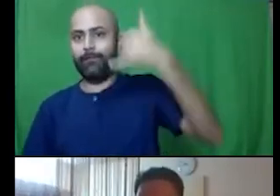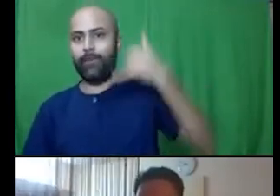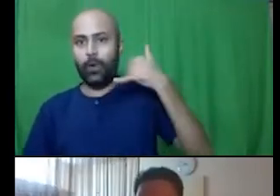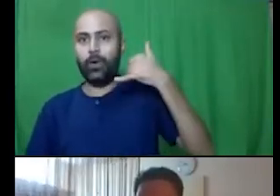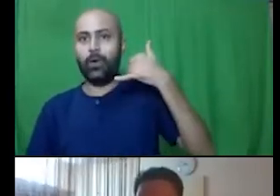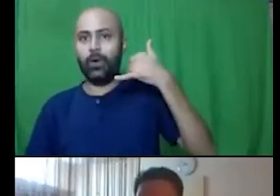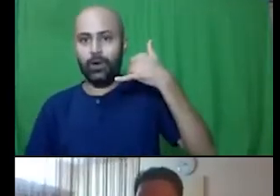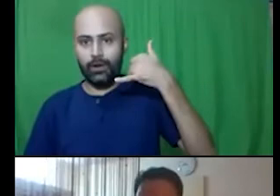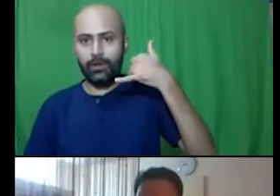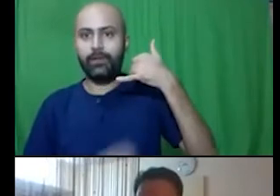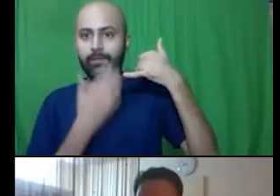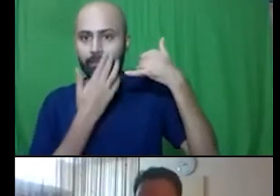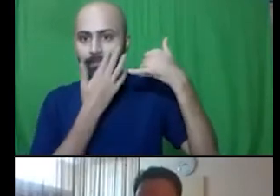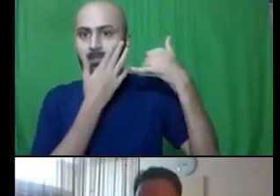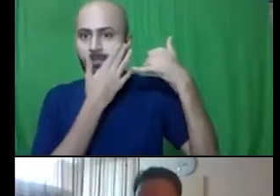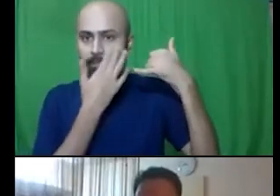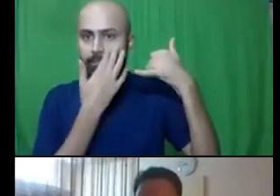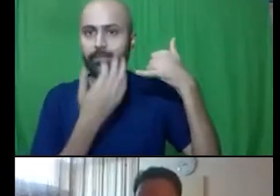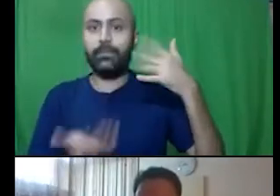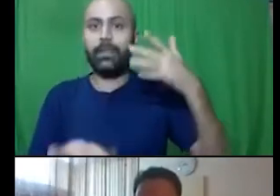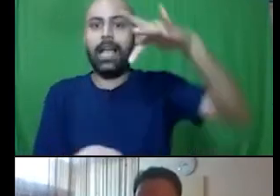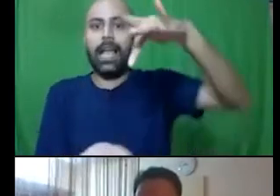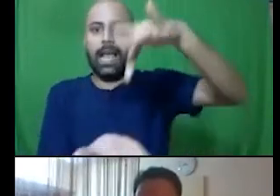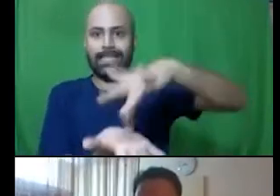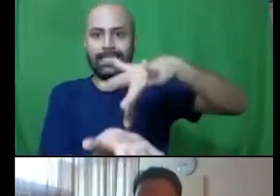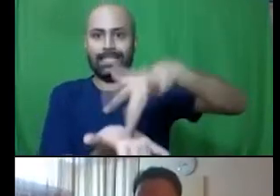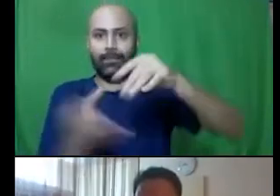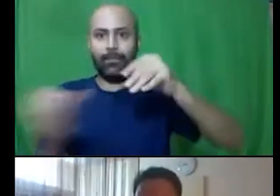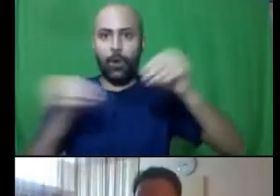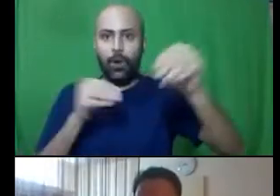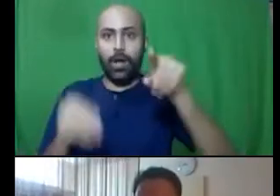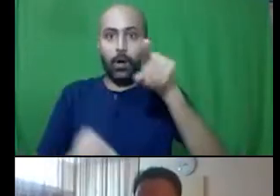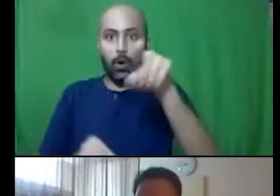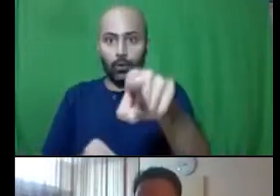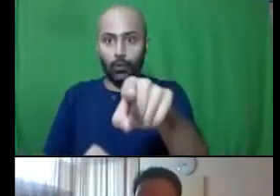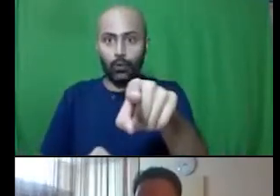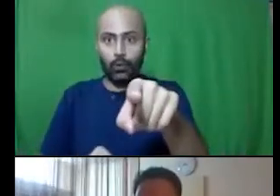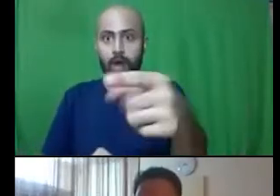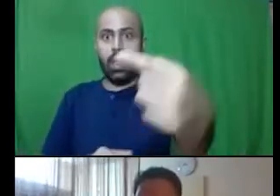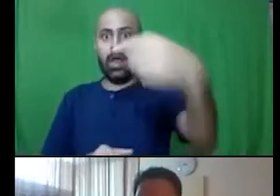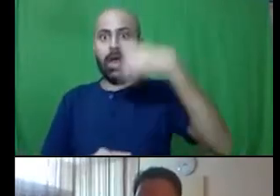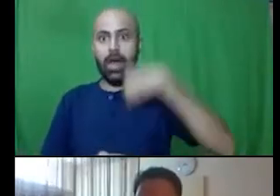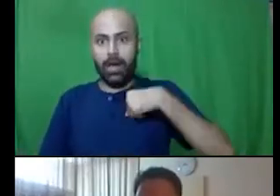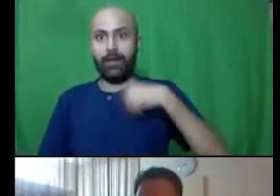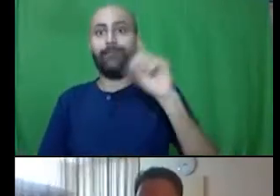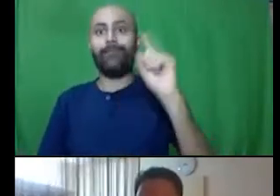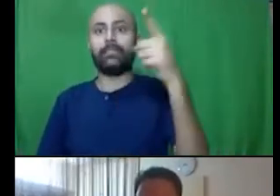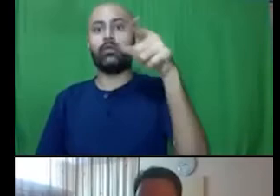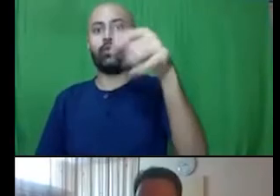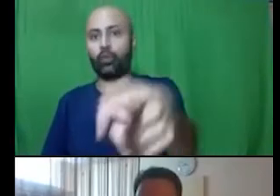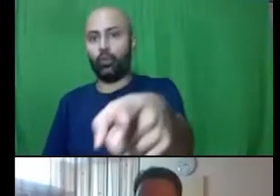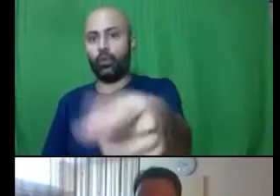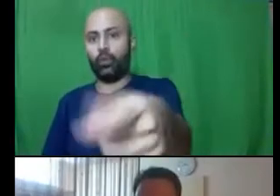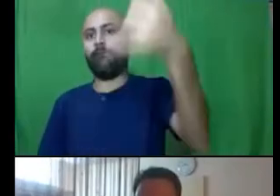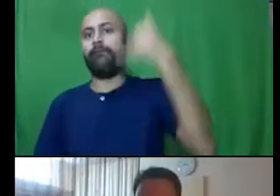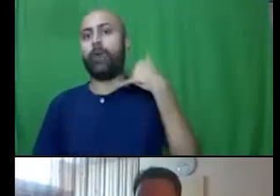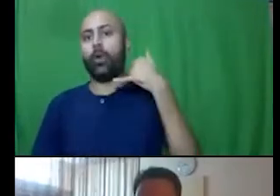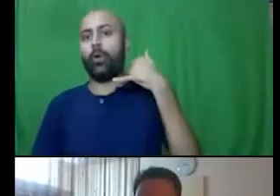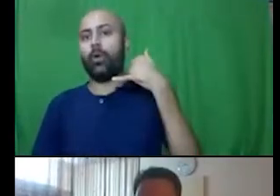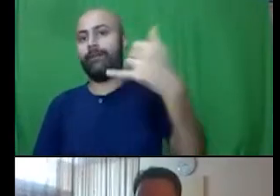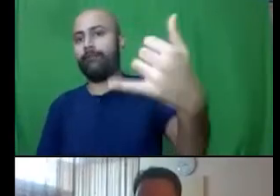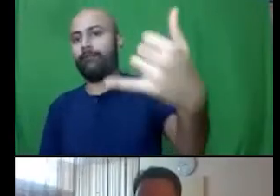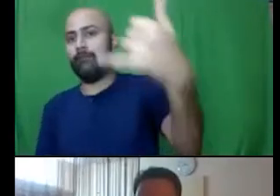direction. When you are getting the call, you have to change the direction. So we've been seeing that we are